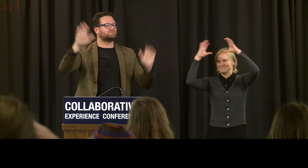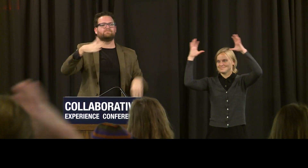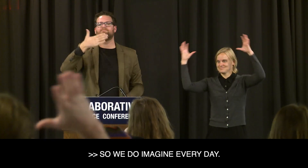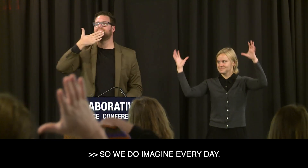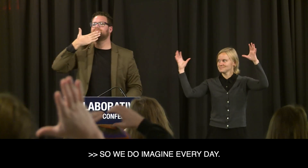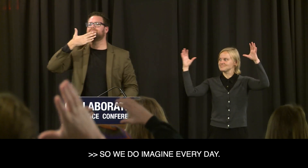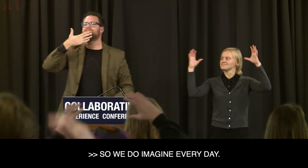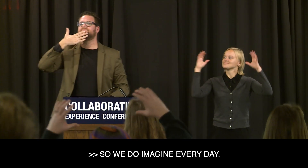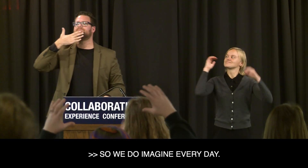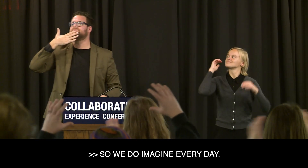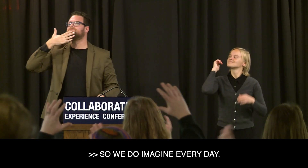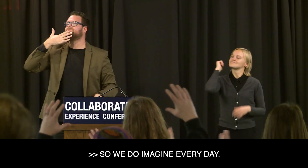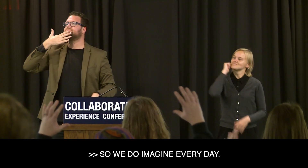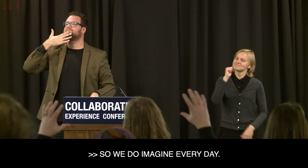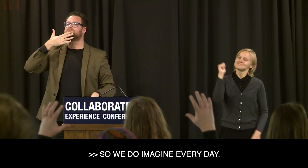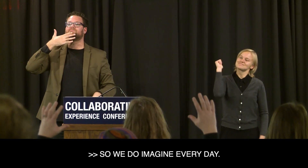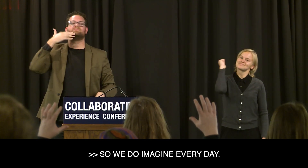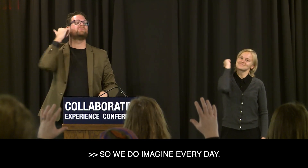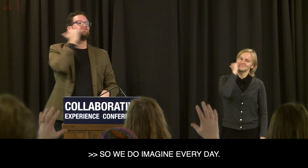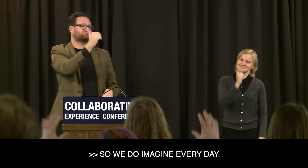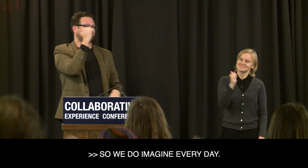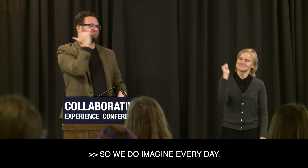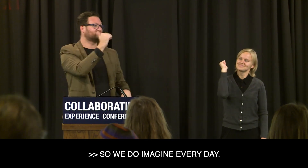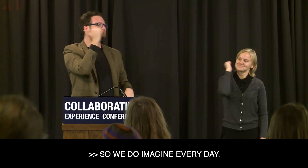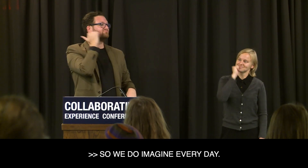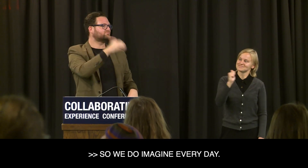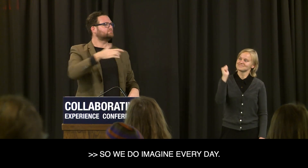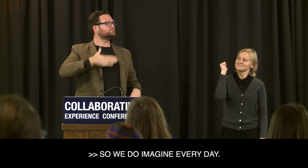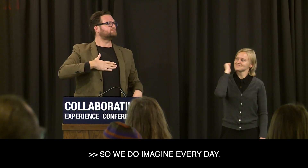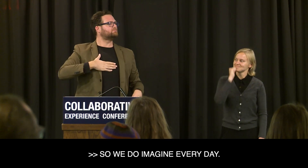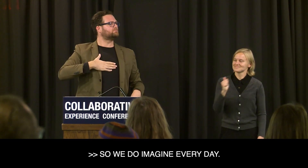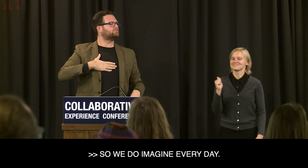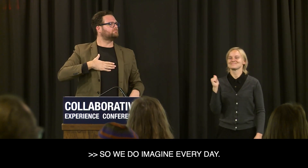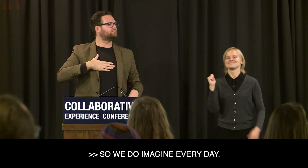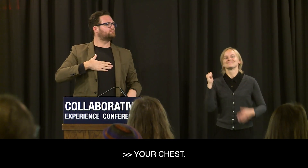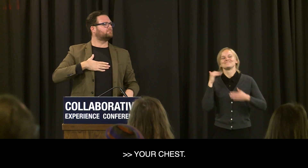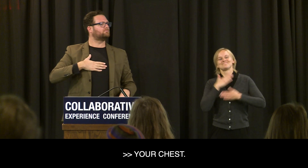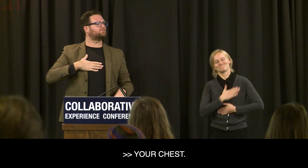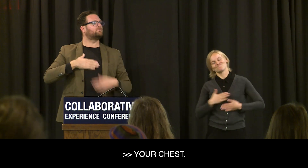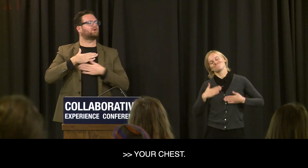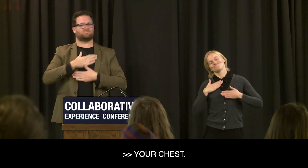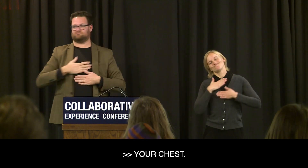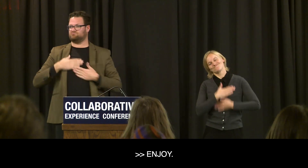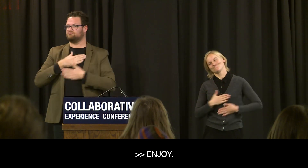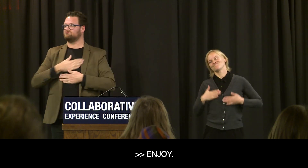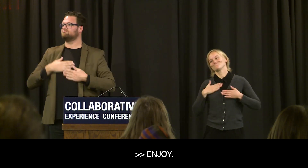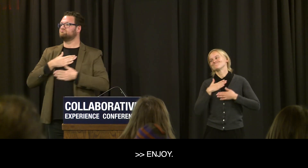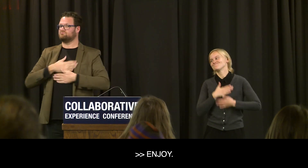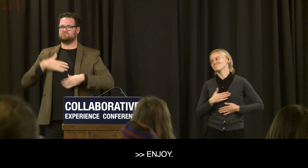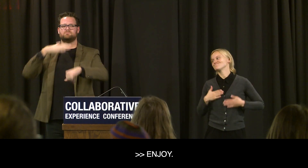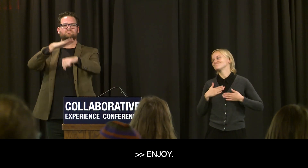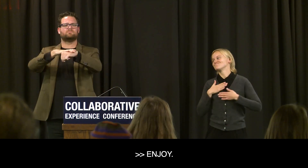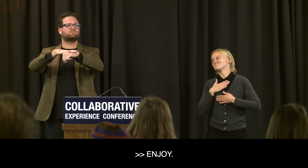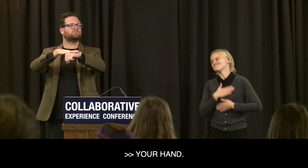So we do imagine every day. Your chest. Enjoy. Your